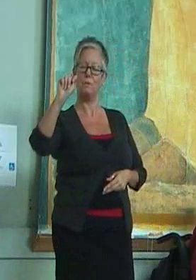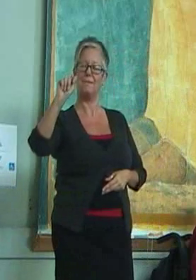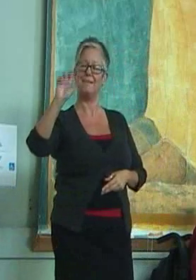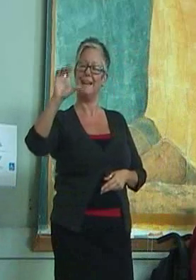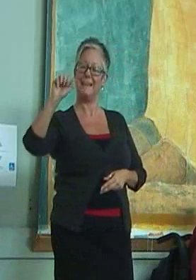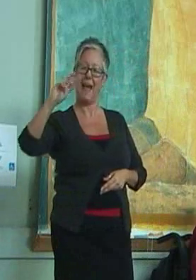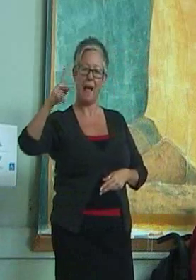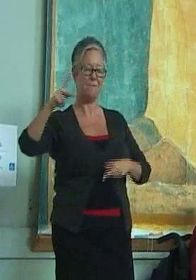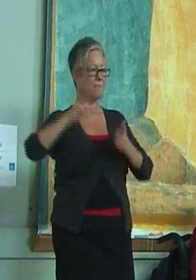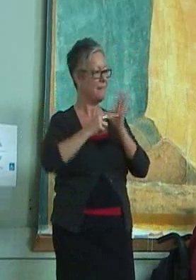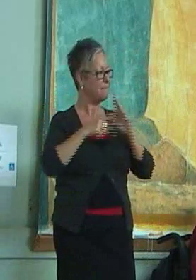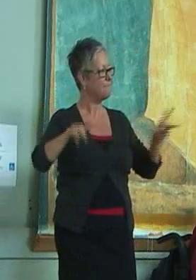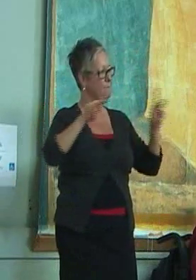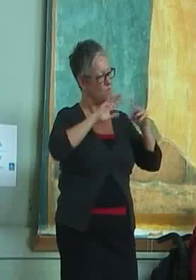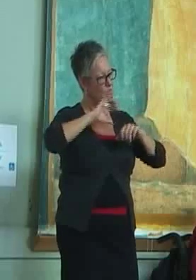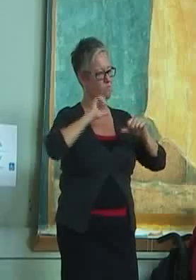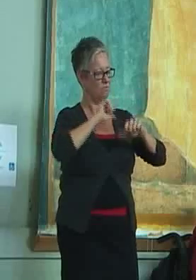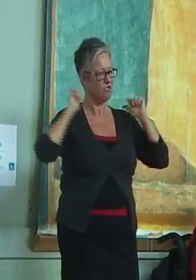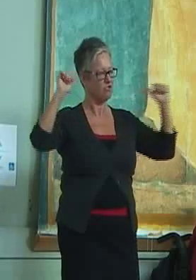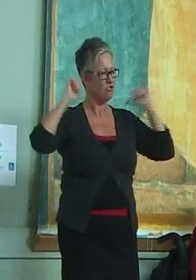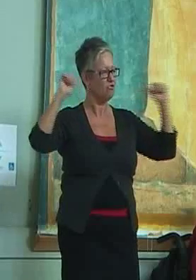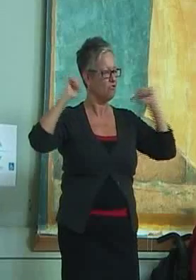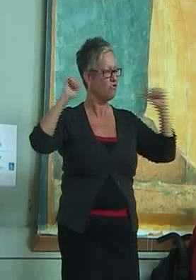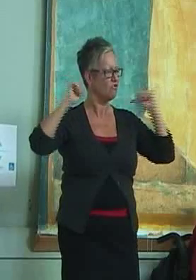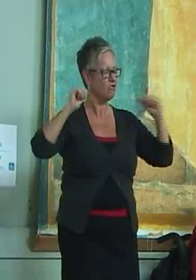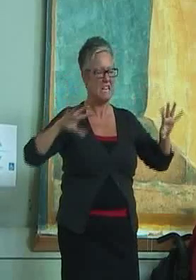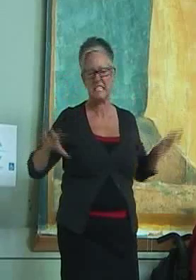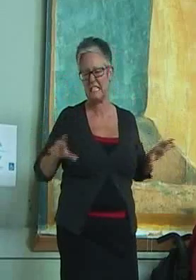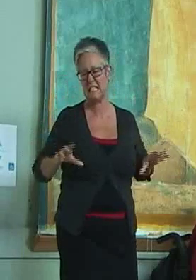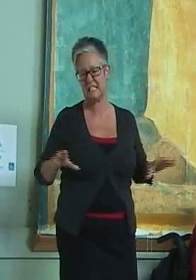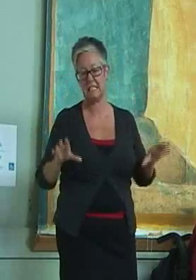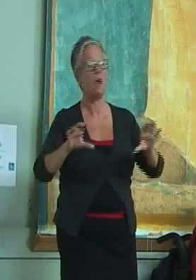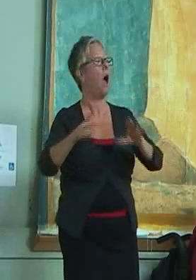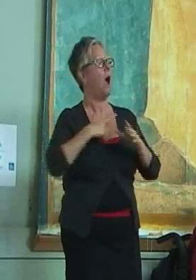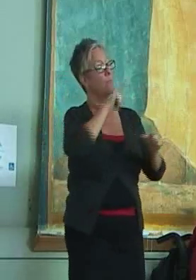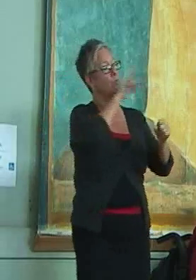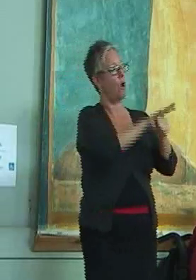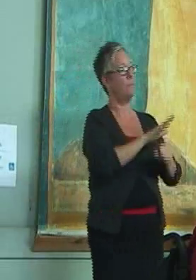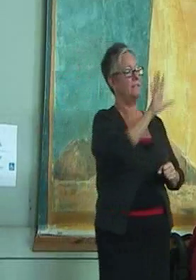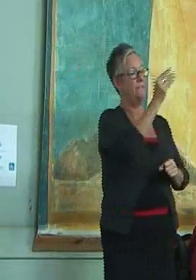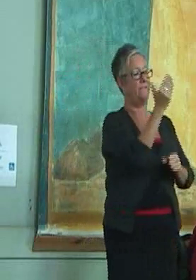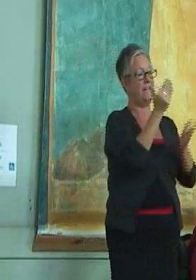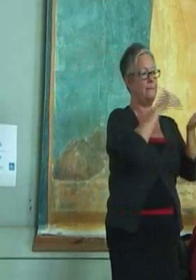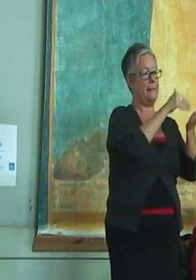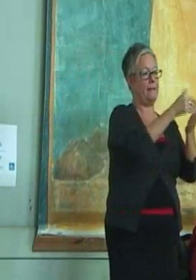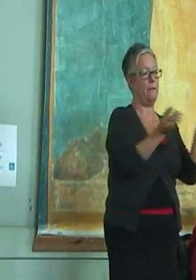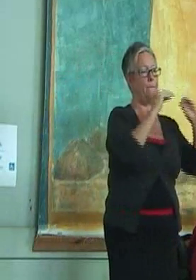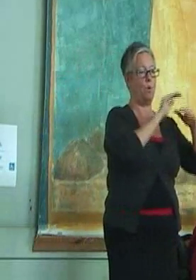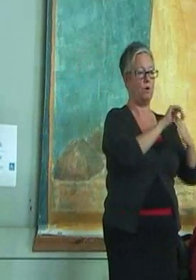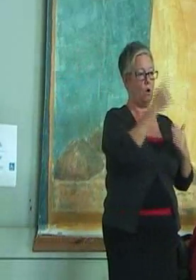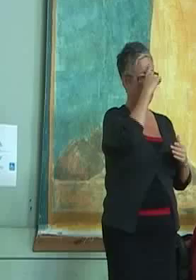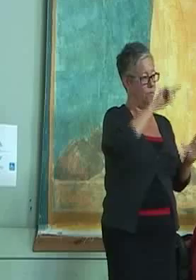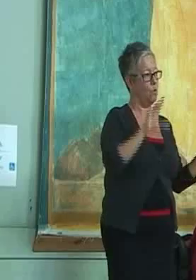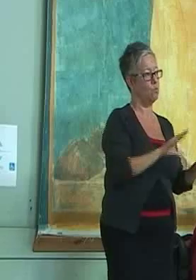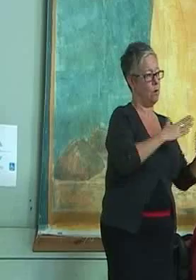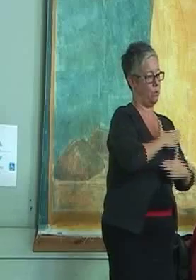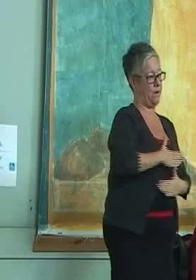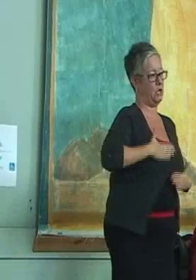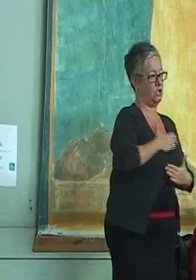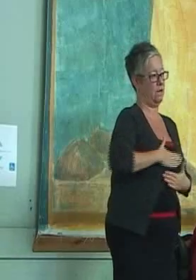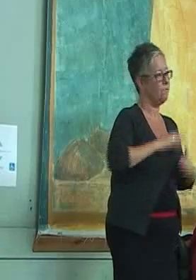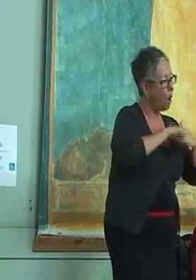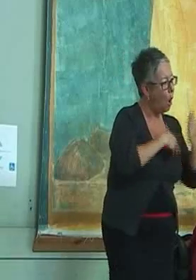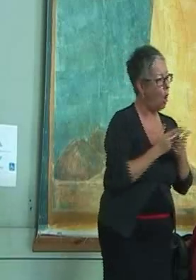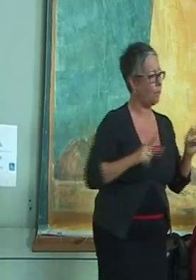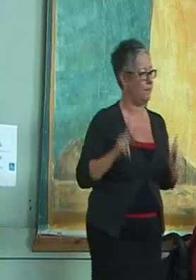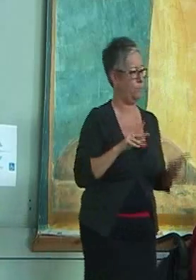and our people in better shape, and I promise $15 million of additional spending each year on recreation, and that's recreation for all